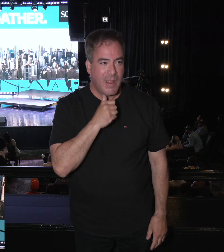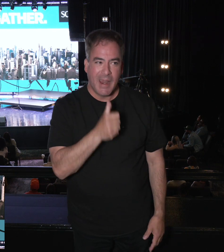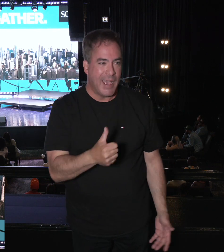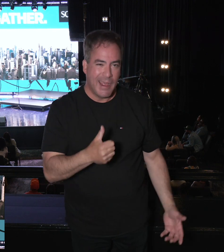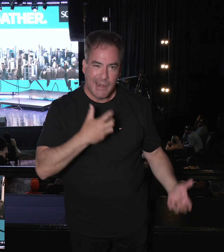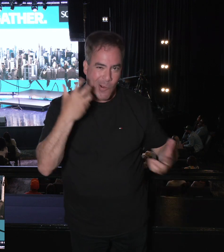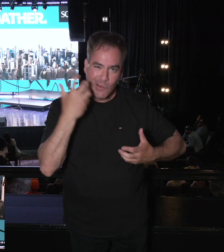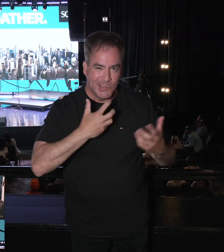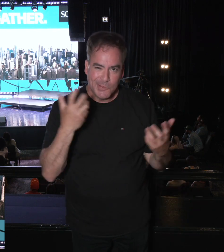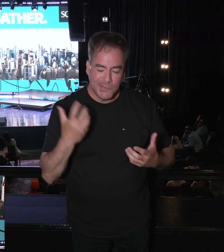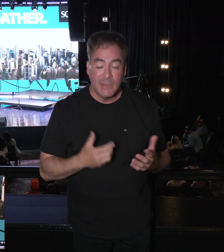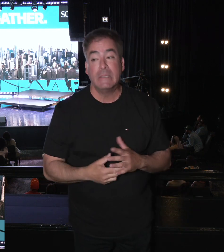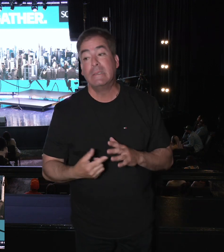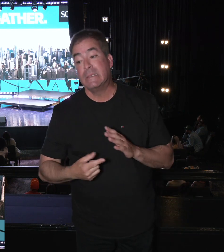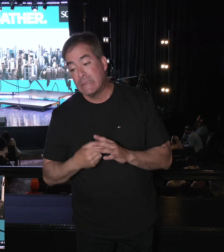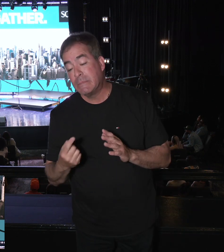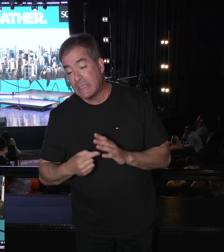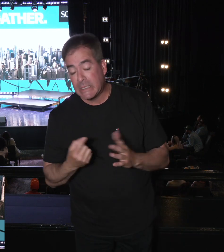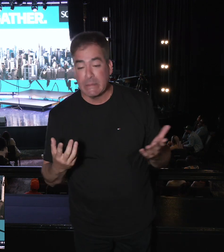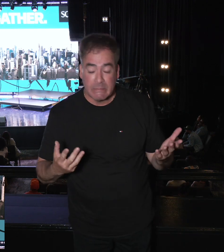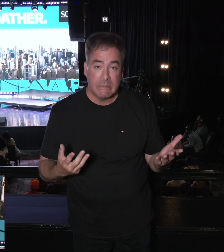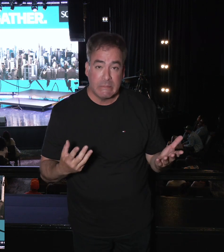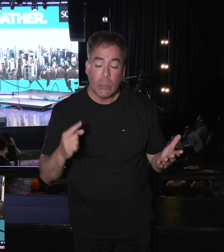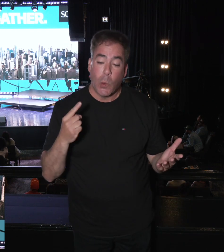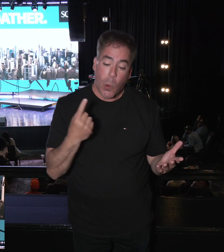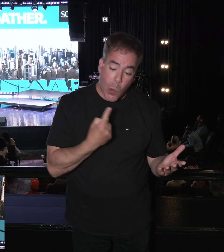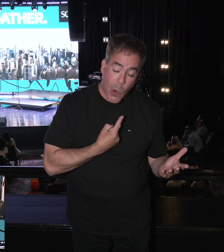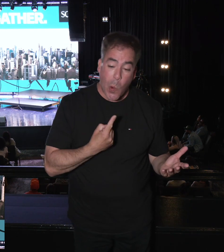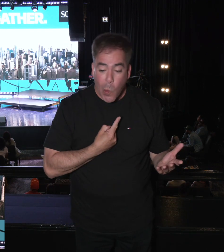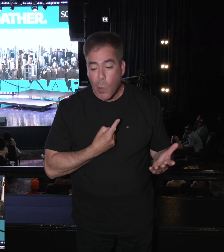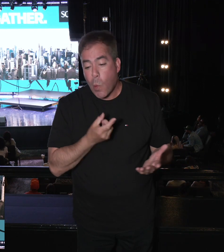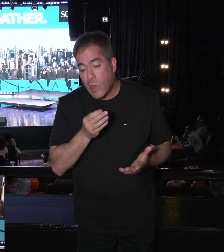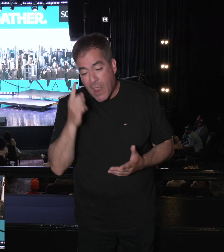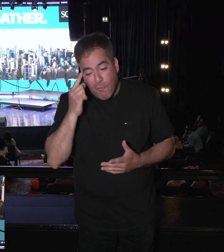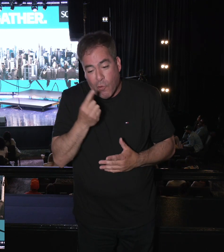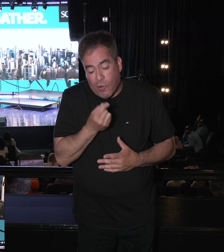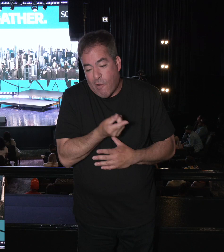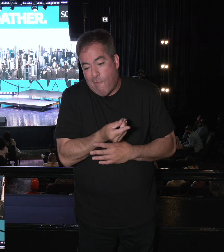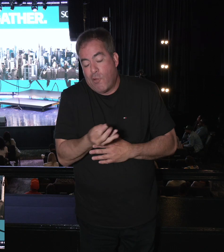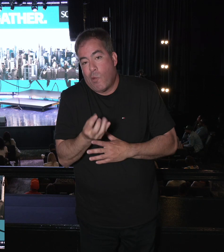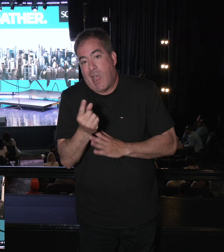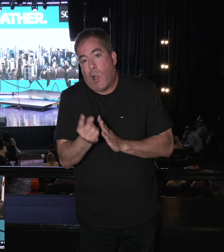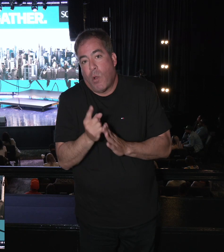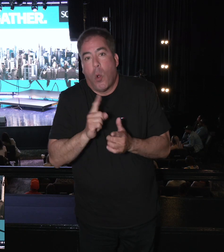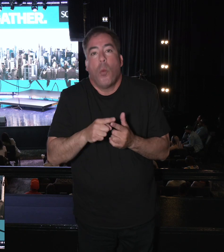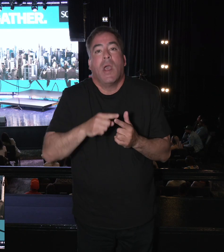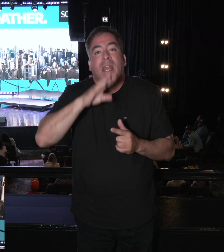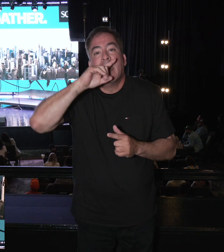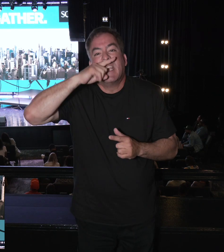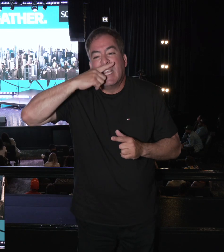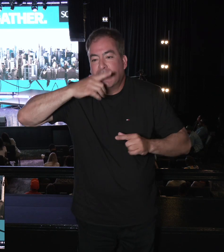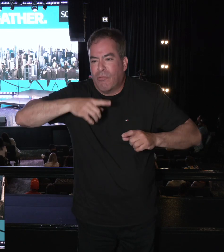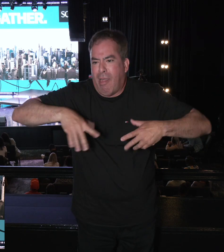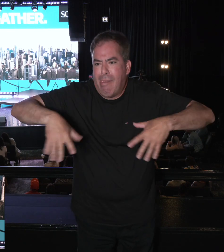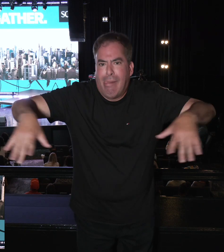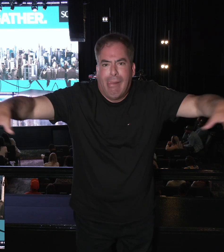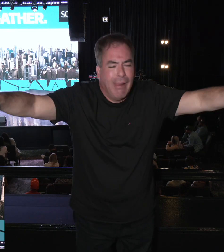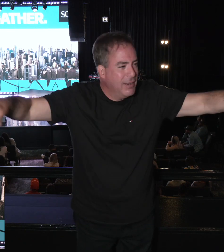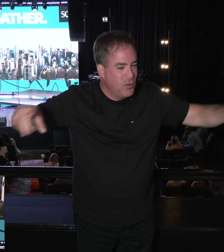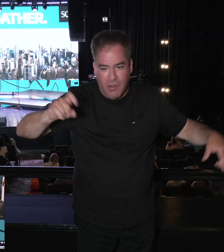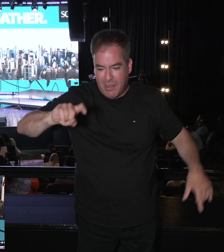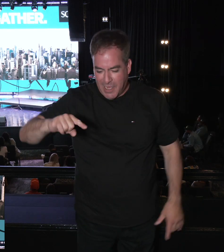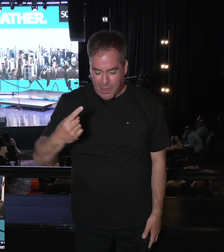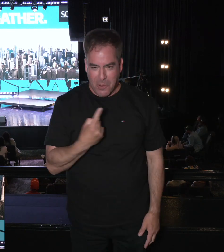amazing. Sometimes alone is okay for like a few hours when the kids are running around and you just need